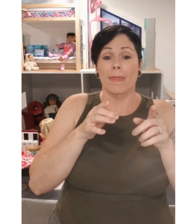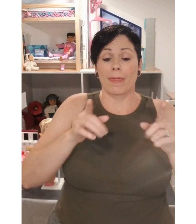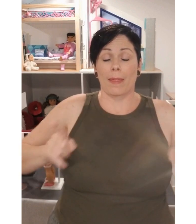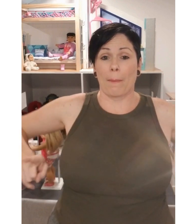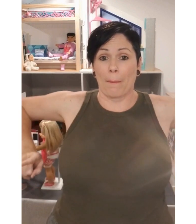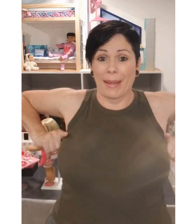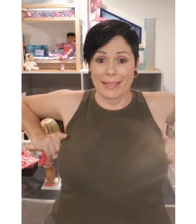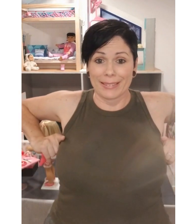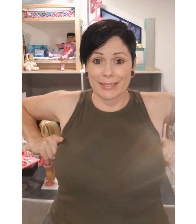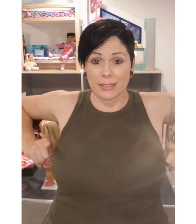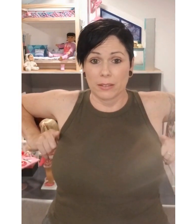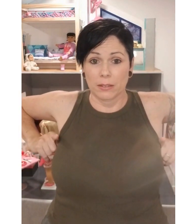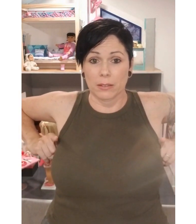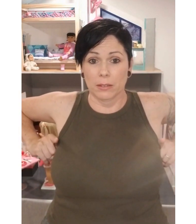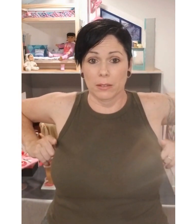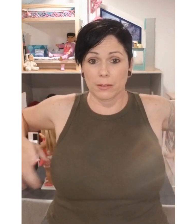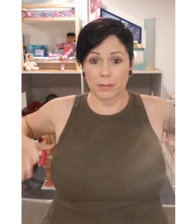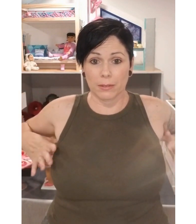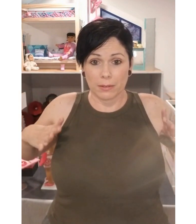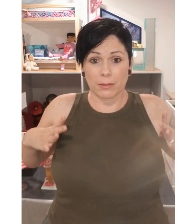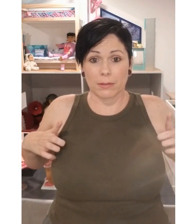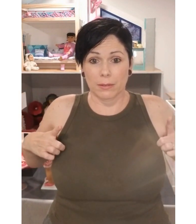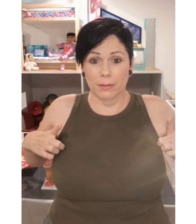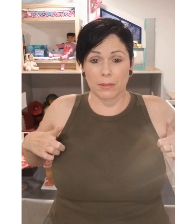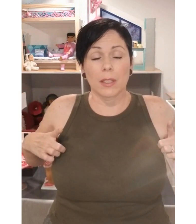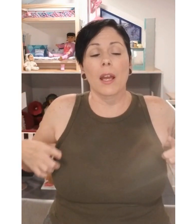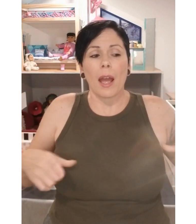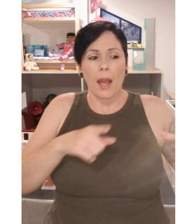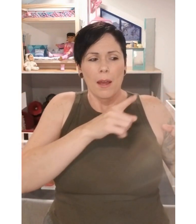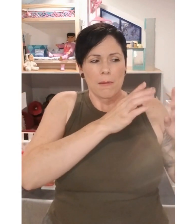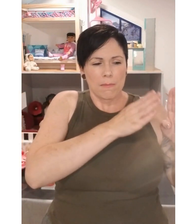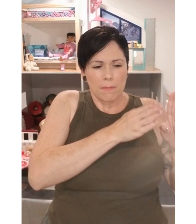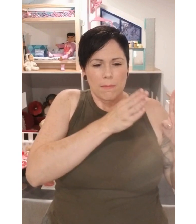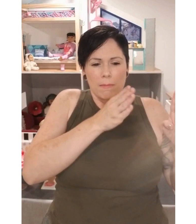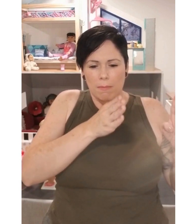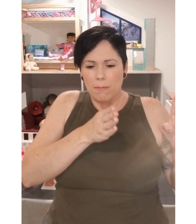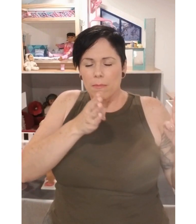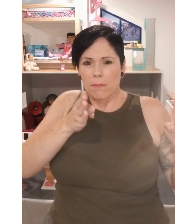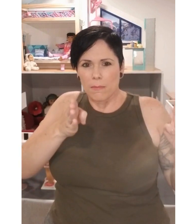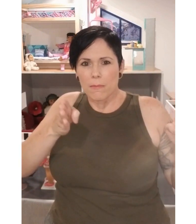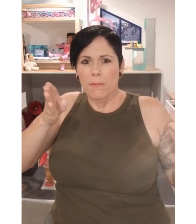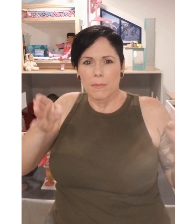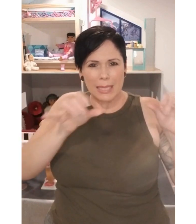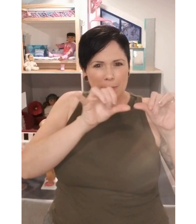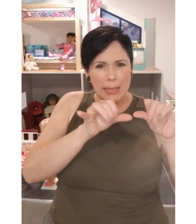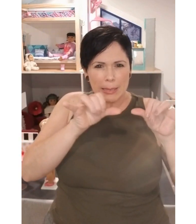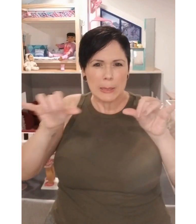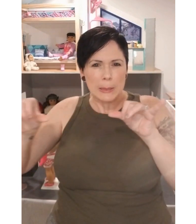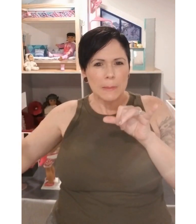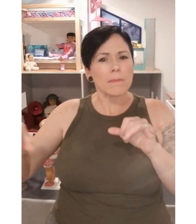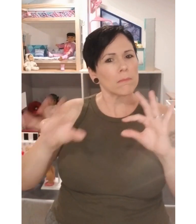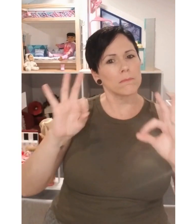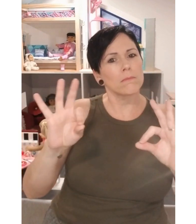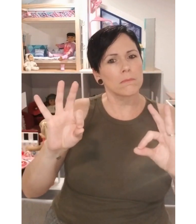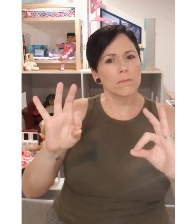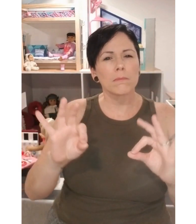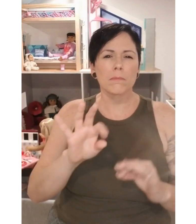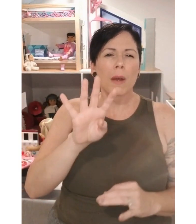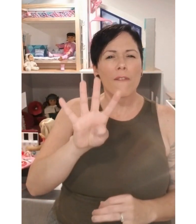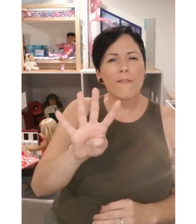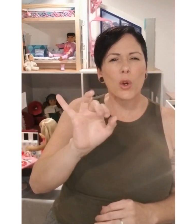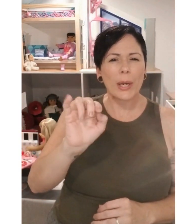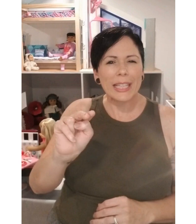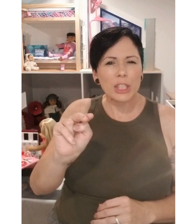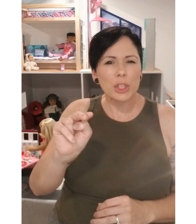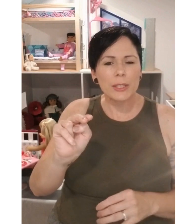doll's armpits, I like the spacing on the ones that I did, and they're about 4 inches apart. So you don't need